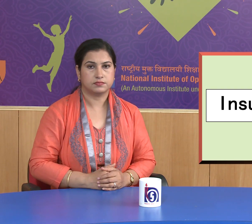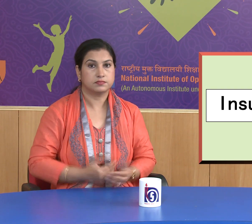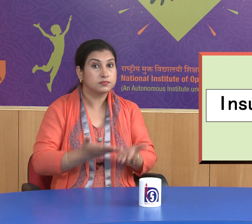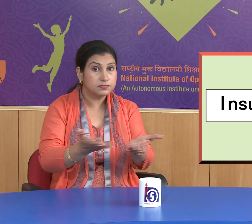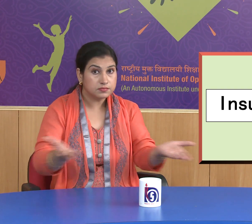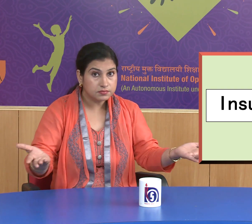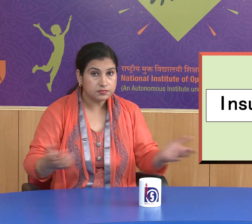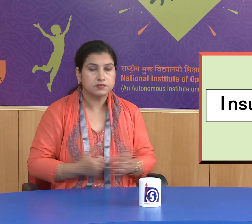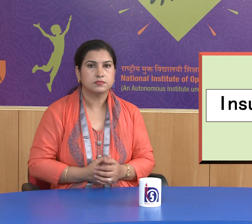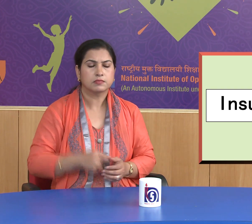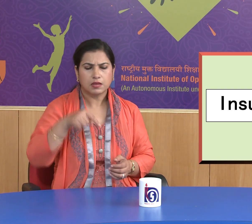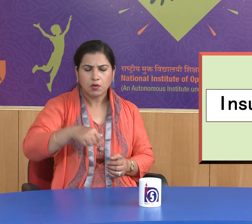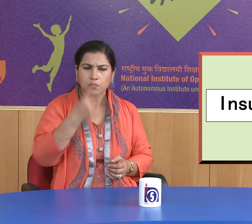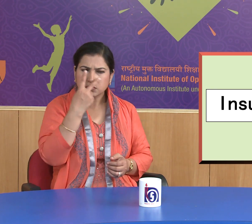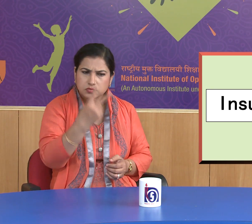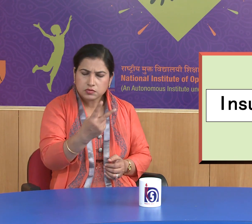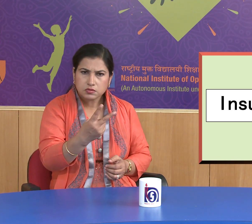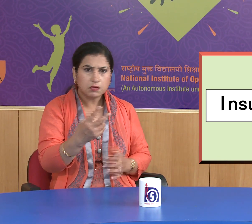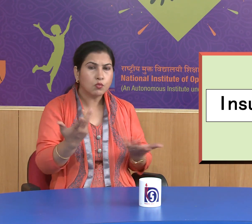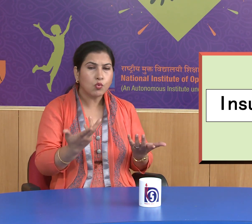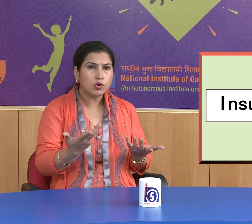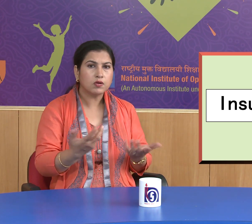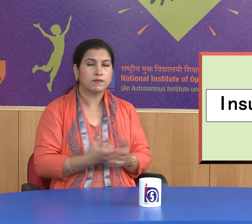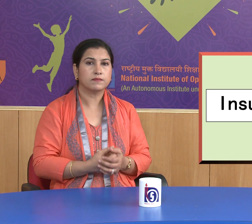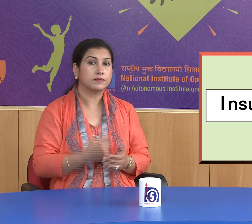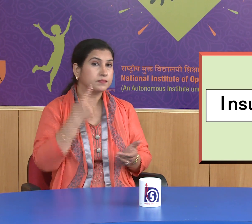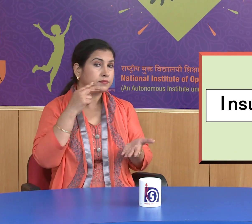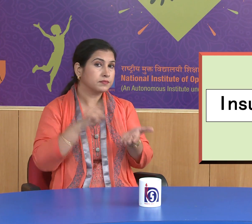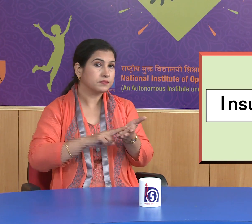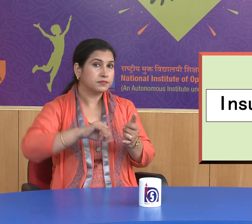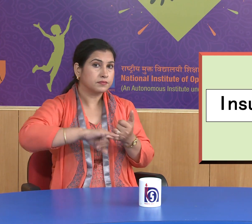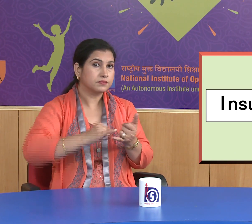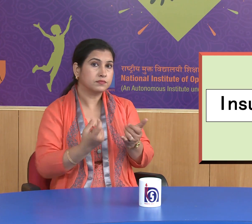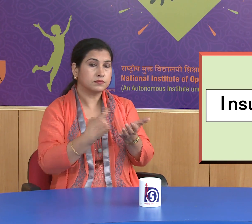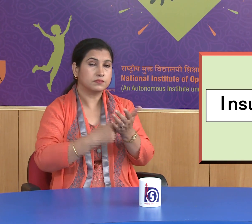Learners, let us now learn about insurgency.